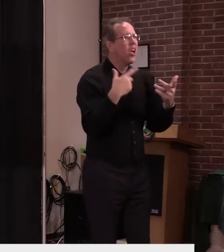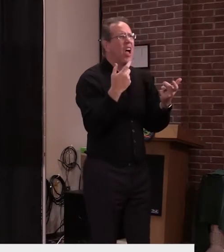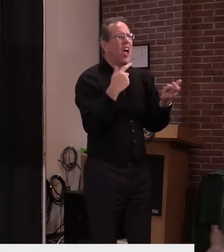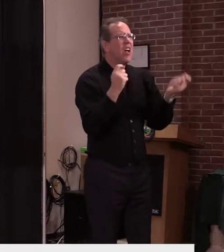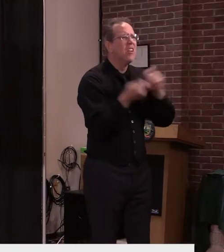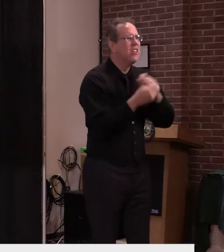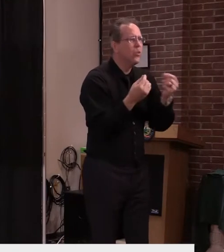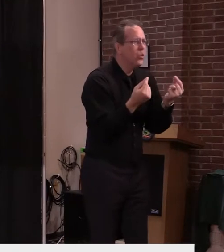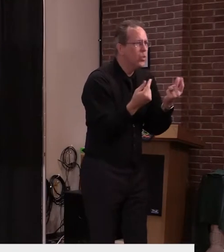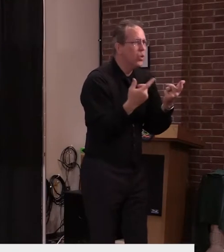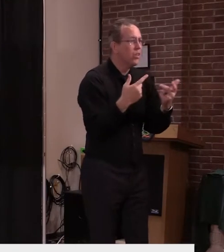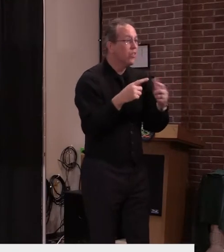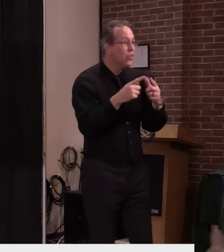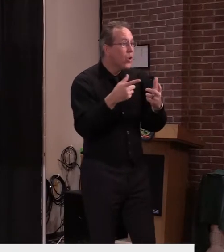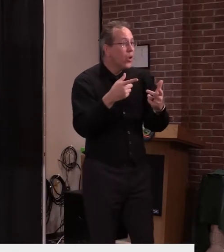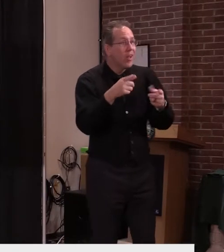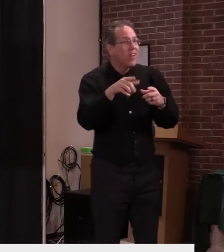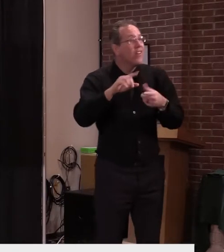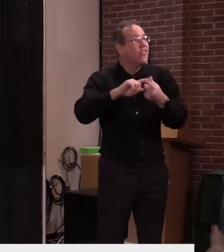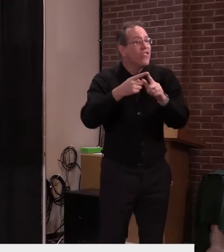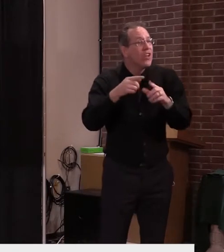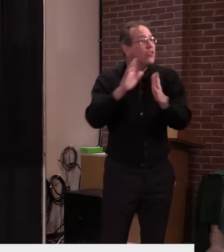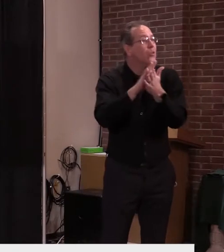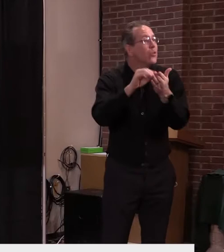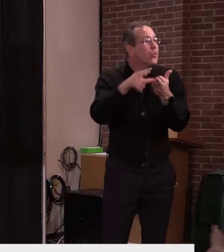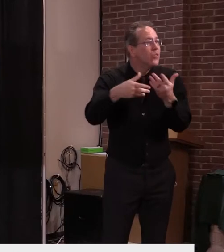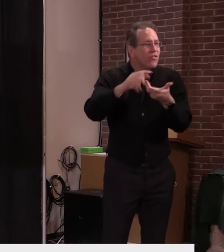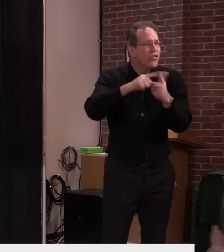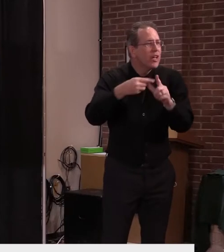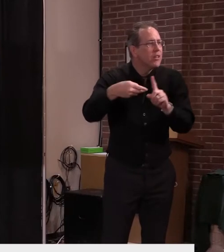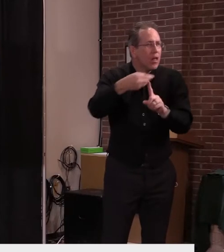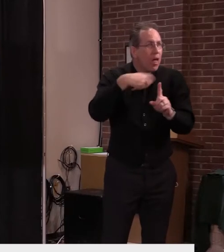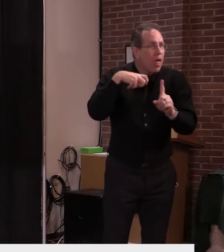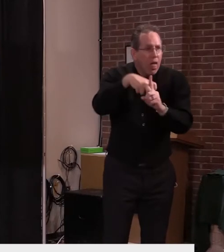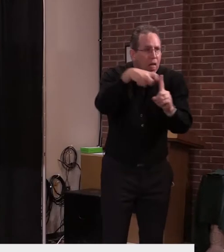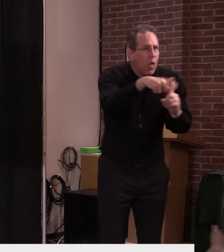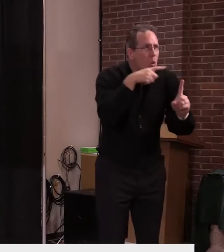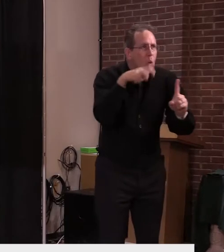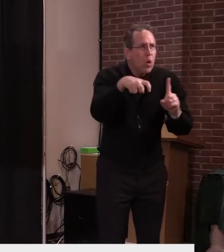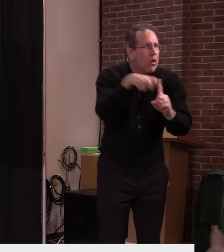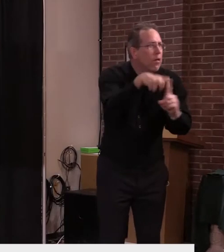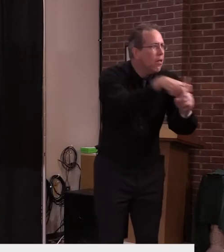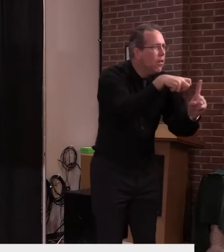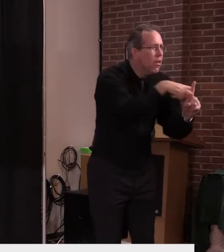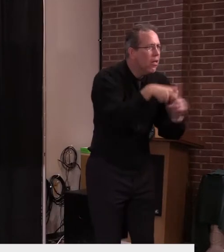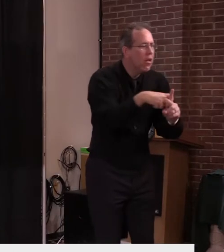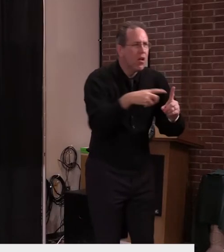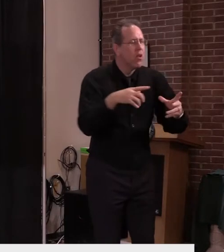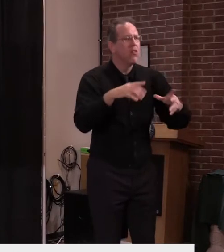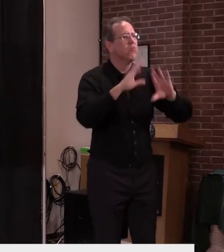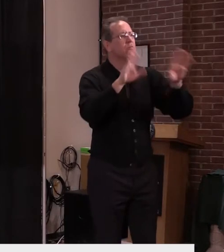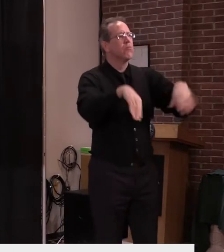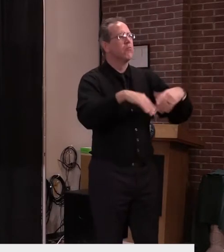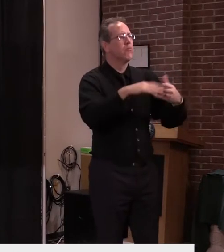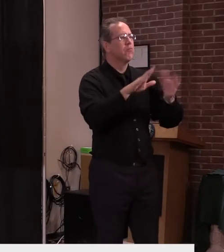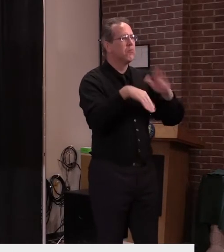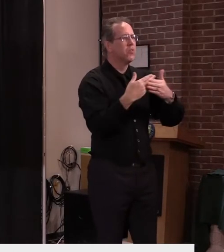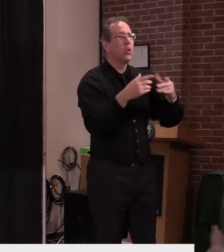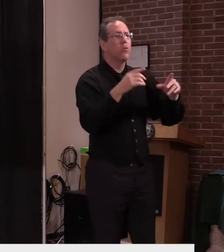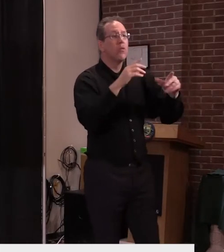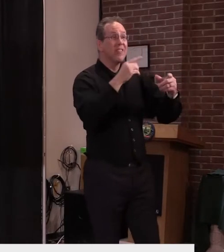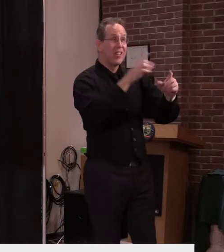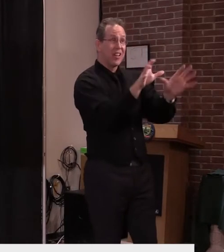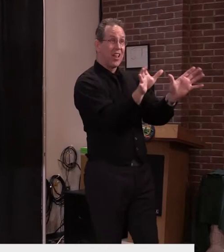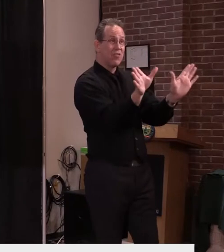positive case as a contact, instead of how they previously defined close contacts. This